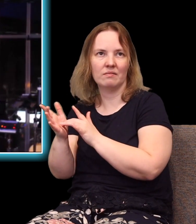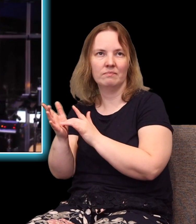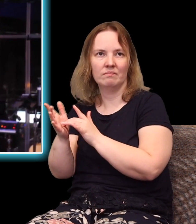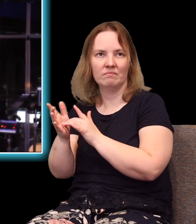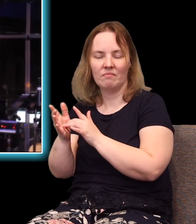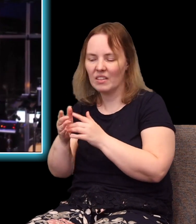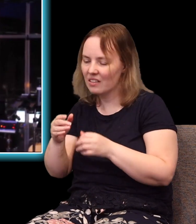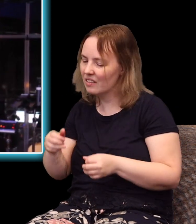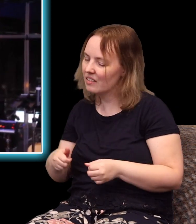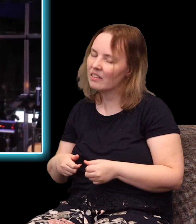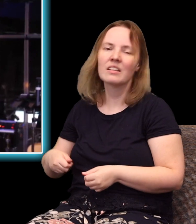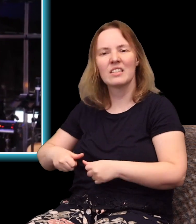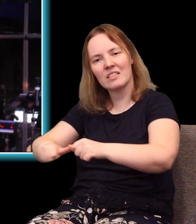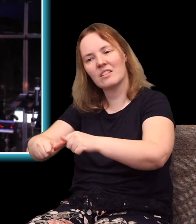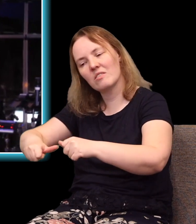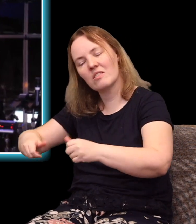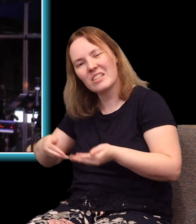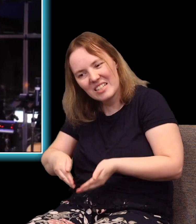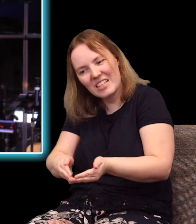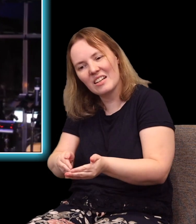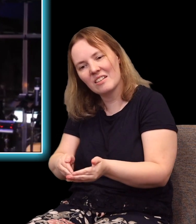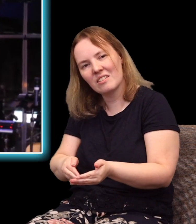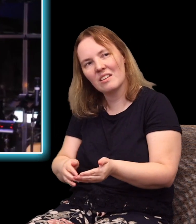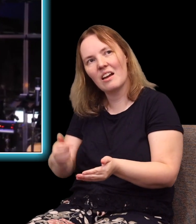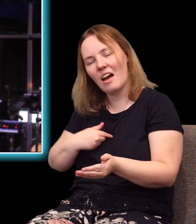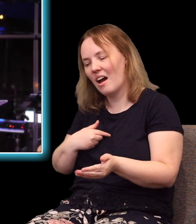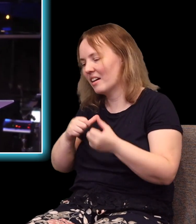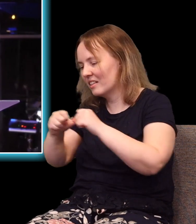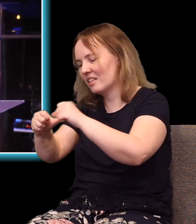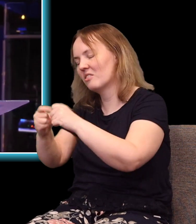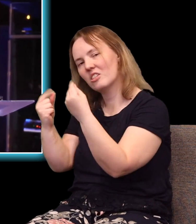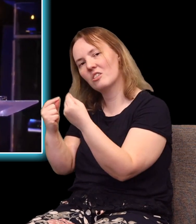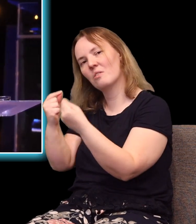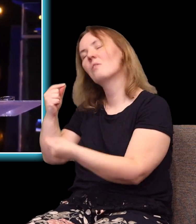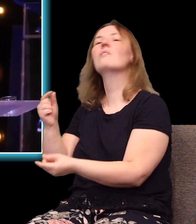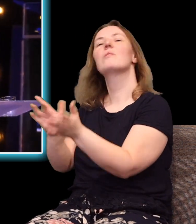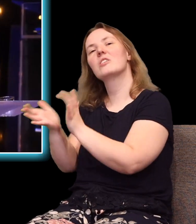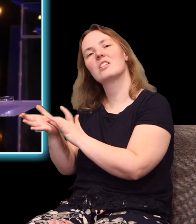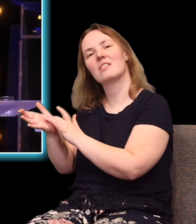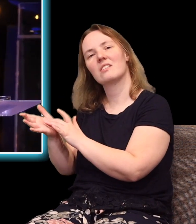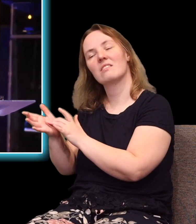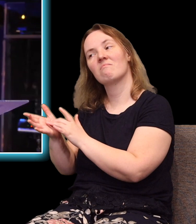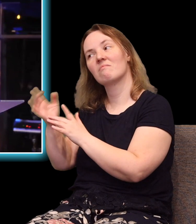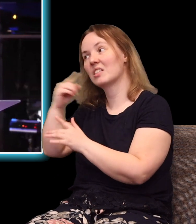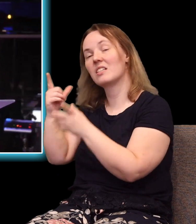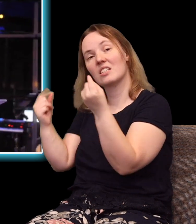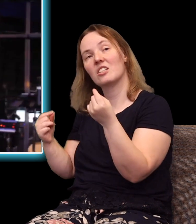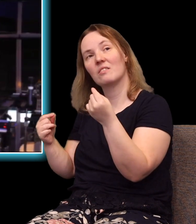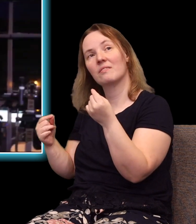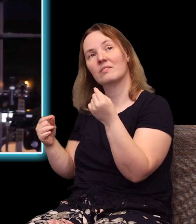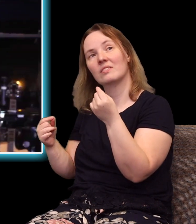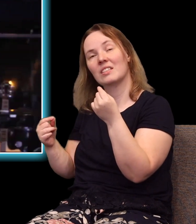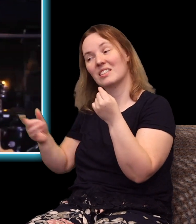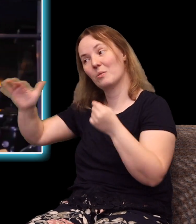Jesus. Jesus. Keep digging. Keep straightening. Keep cutting. Push comes to shove. I still do what Jesus says to do. I still exude